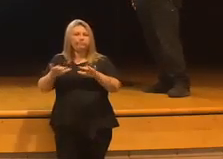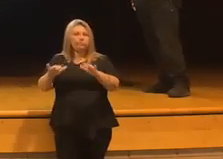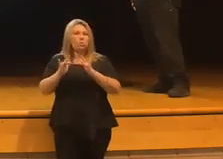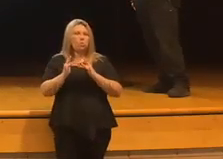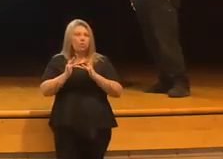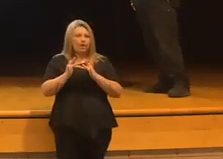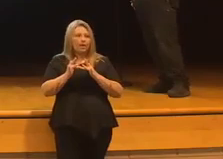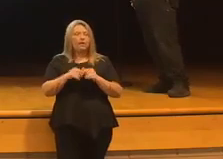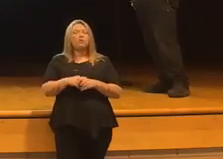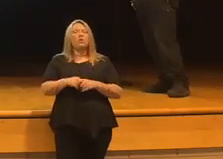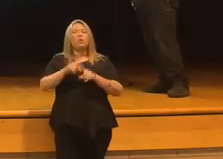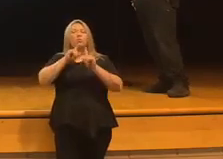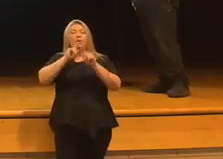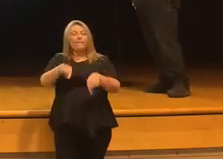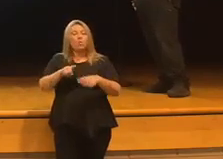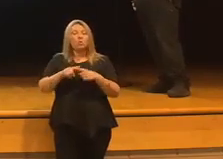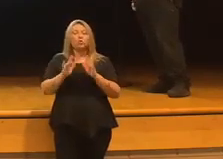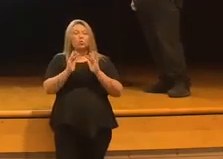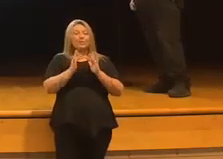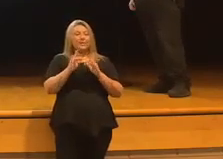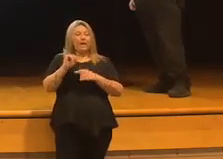to cybertipline.org,